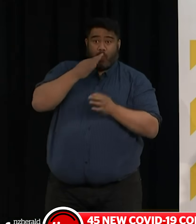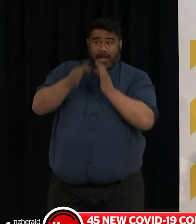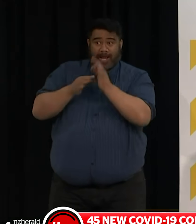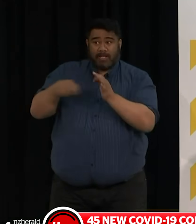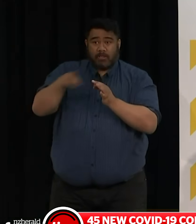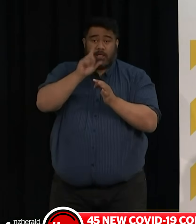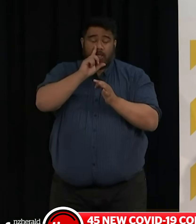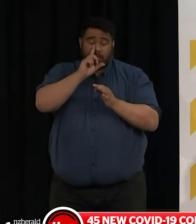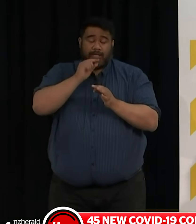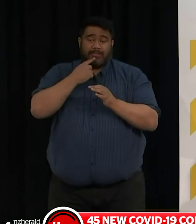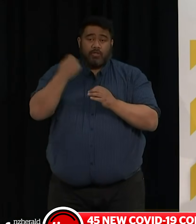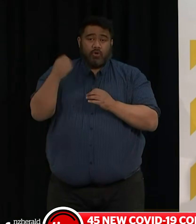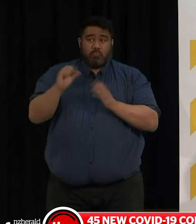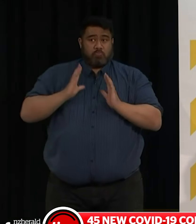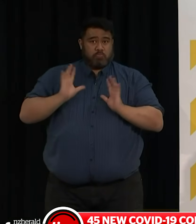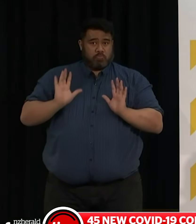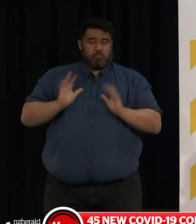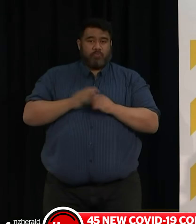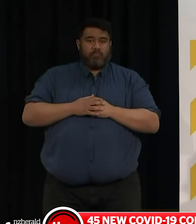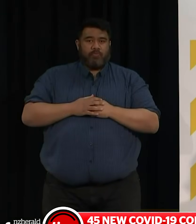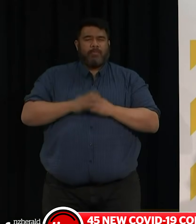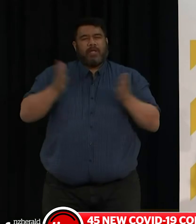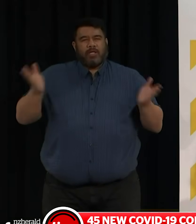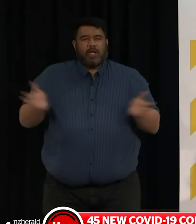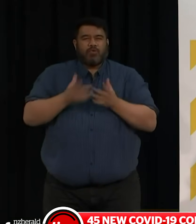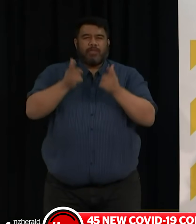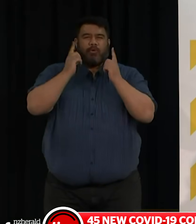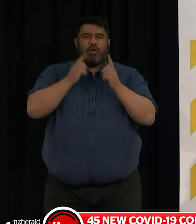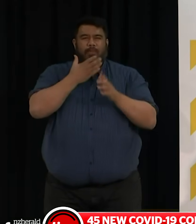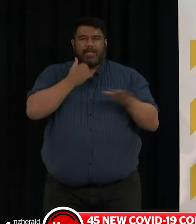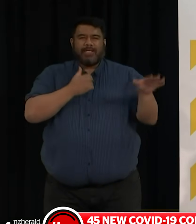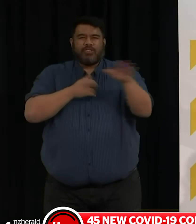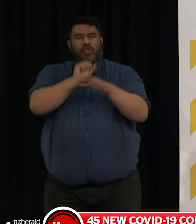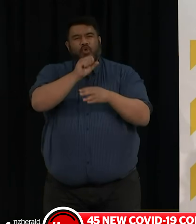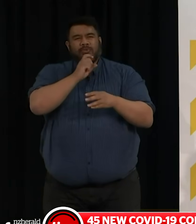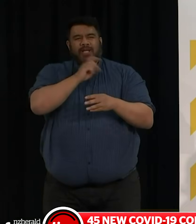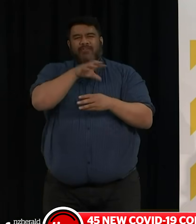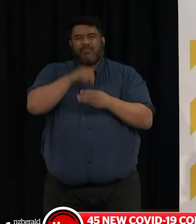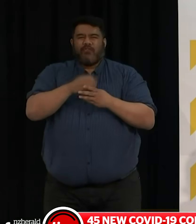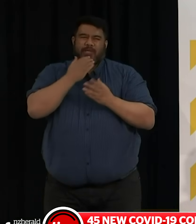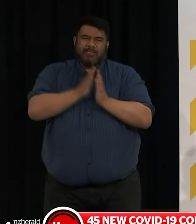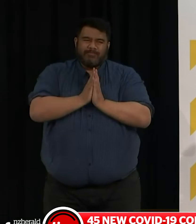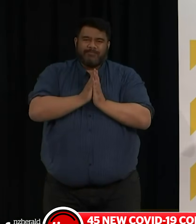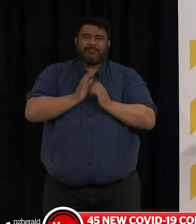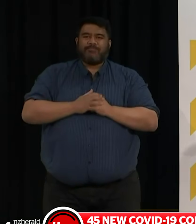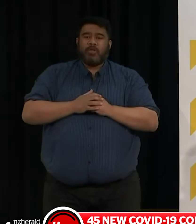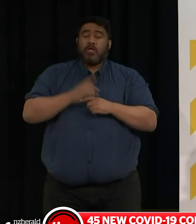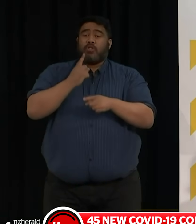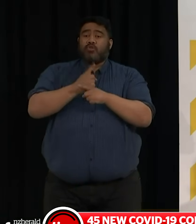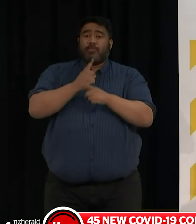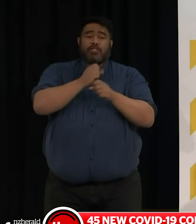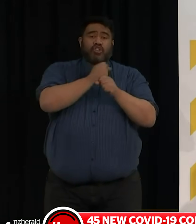encouraging employers to support your workers to participate in this. In addition to GPs and urgent care clinics, there are